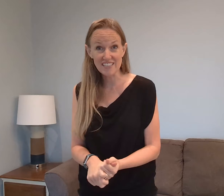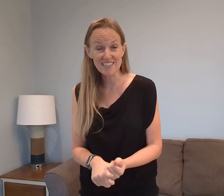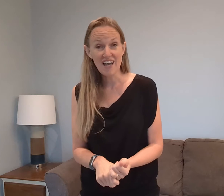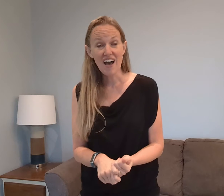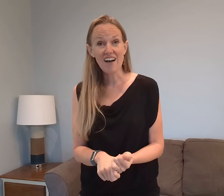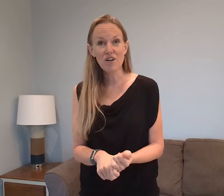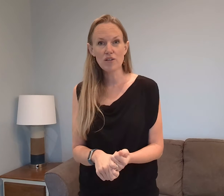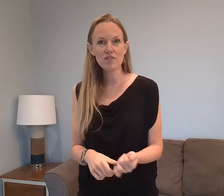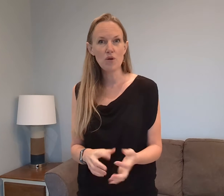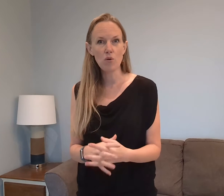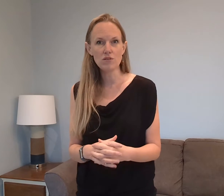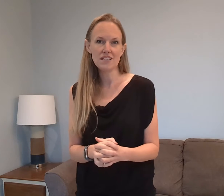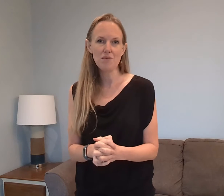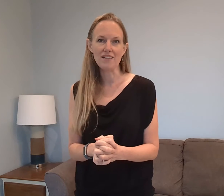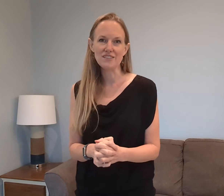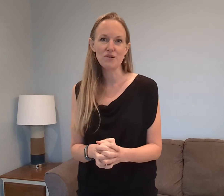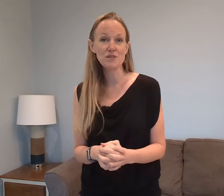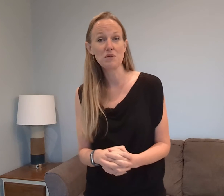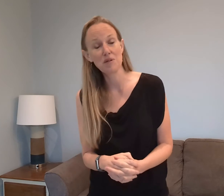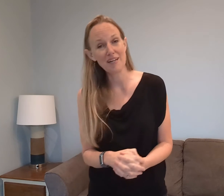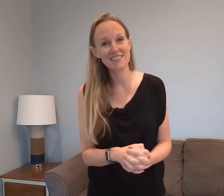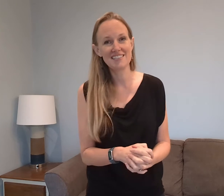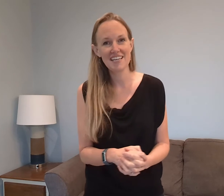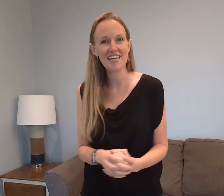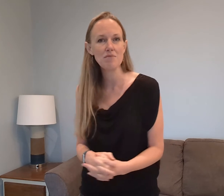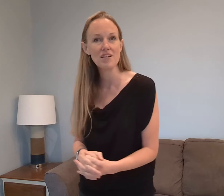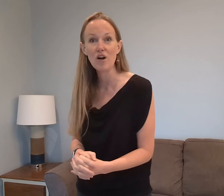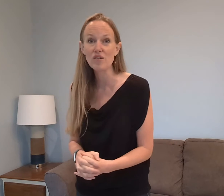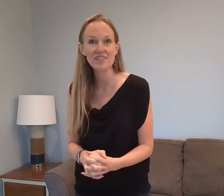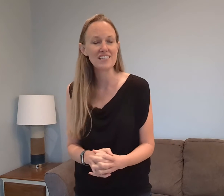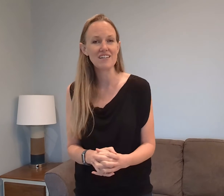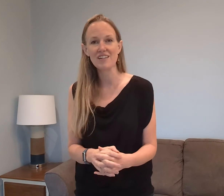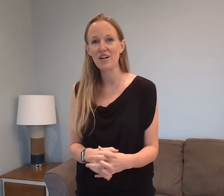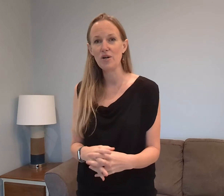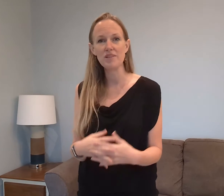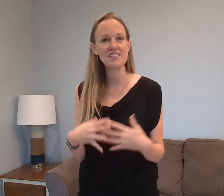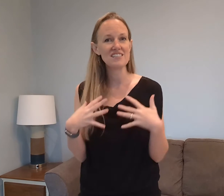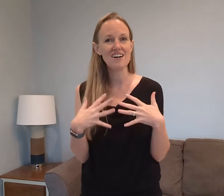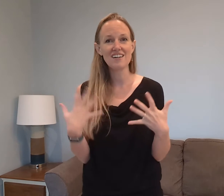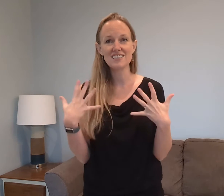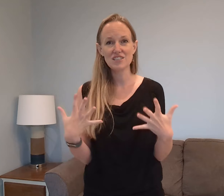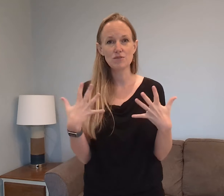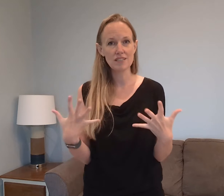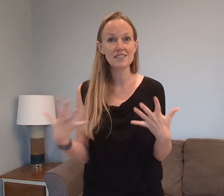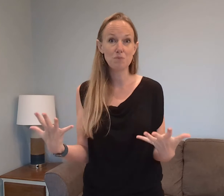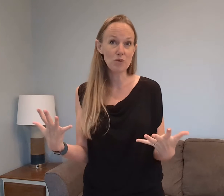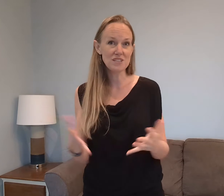it going through old emails. So it was a request that came in over a year ago, but this song just really spoke to